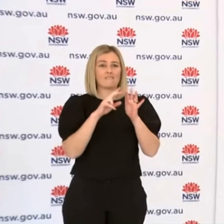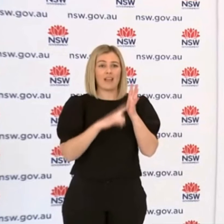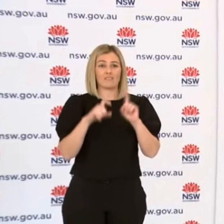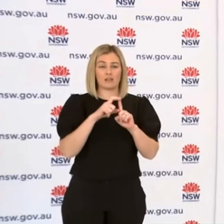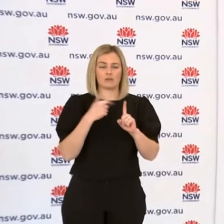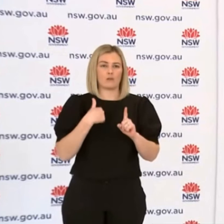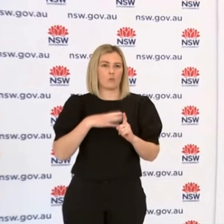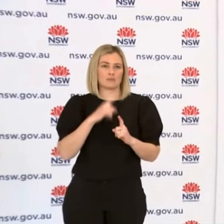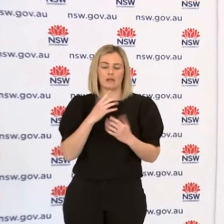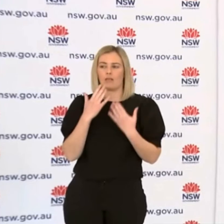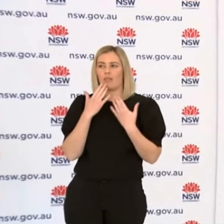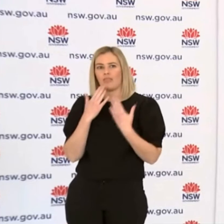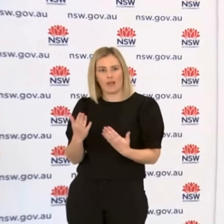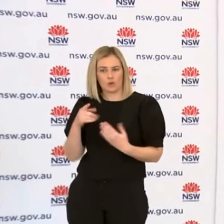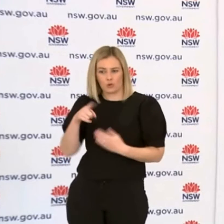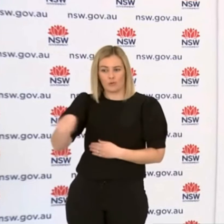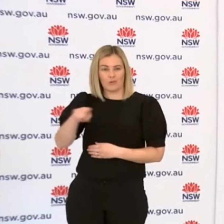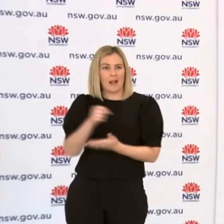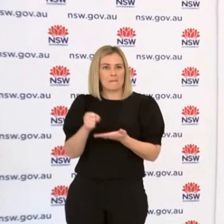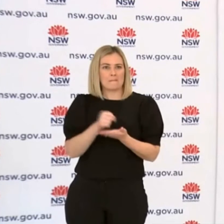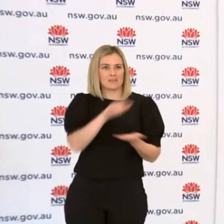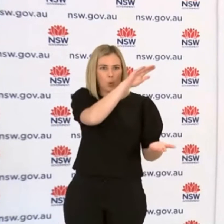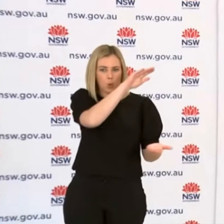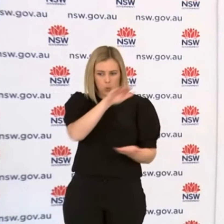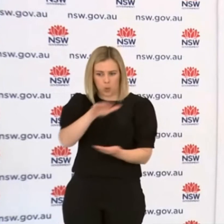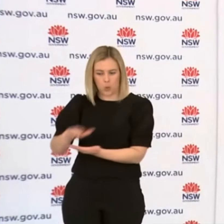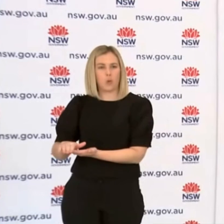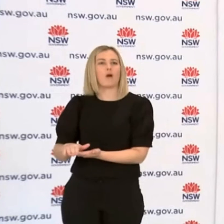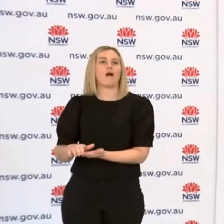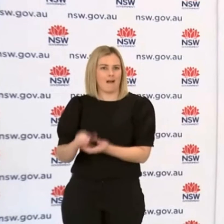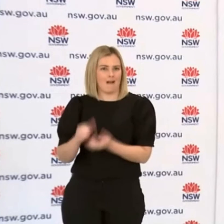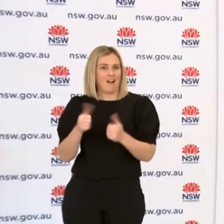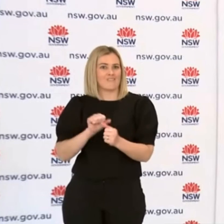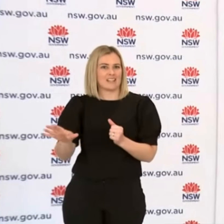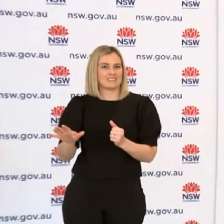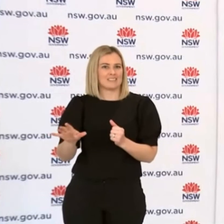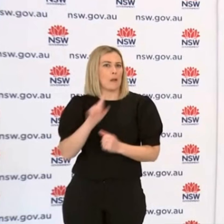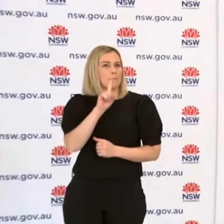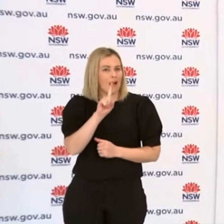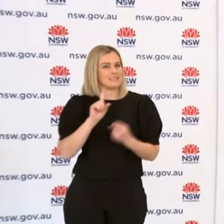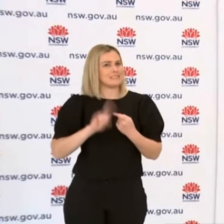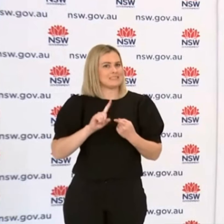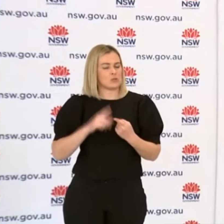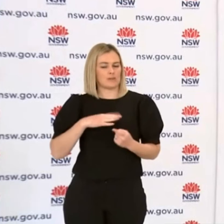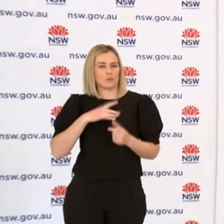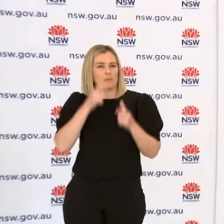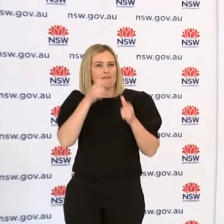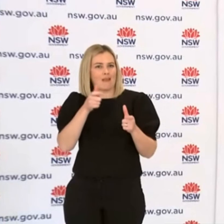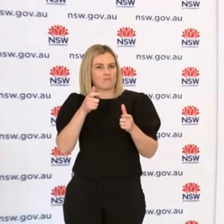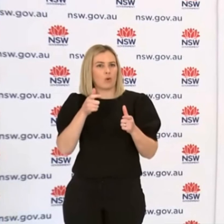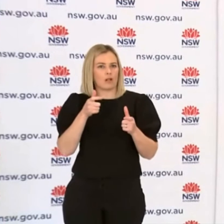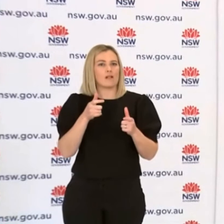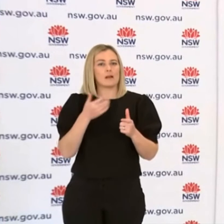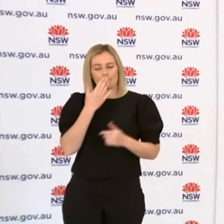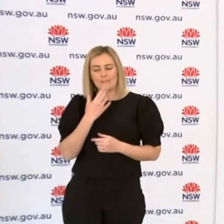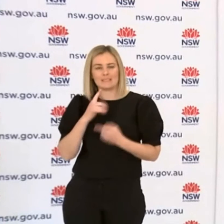incredible job, and your numbers have come down dramatically, but don't give up, don't stop, because we need you to keep staying home